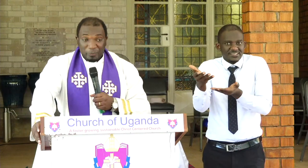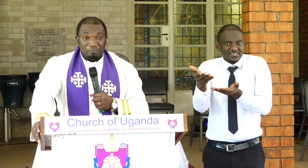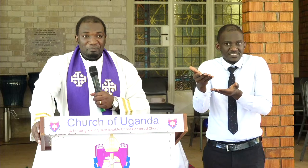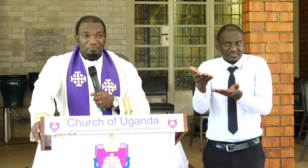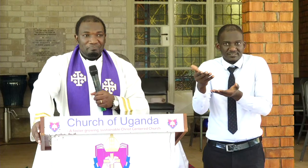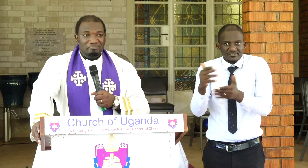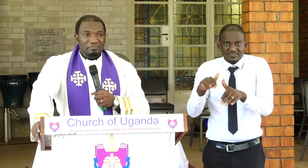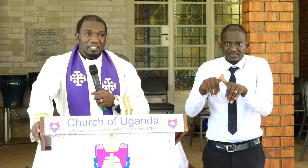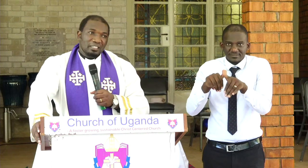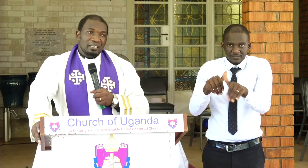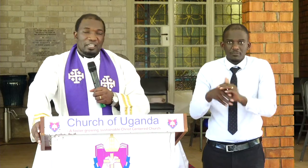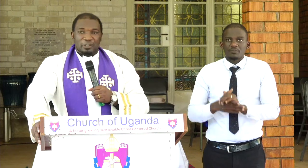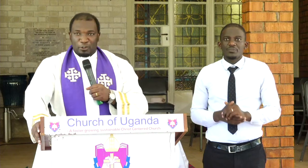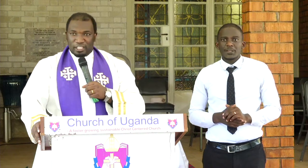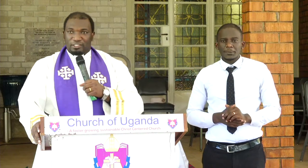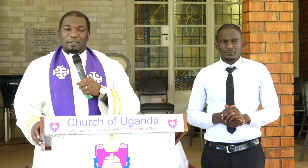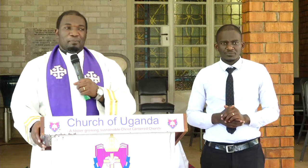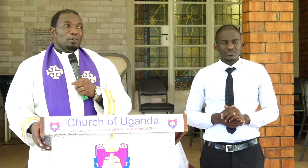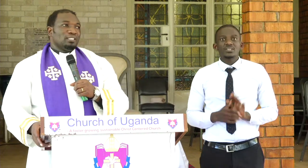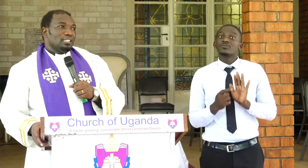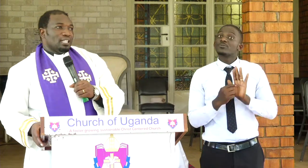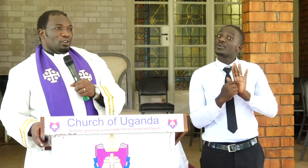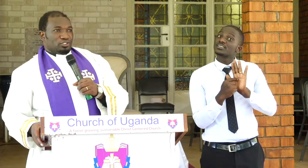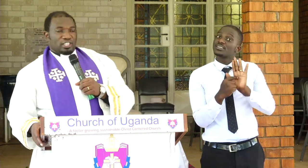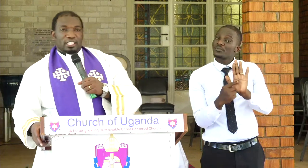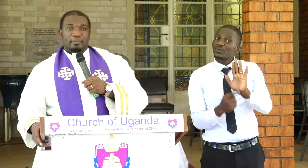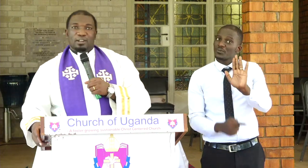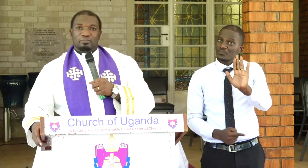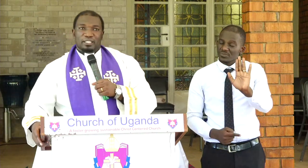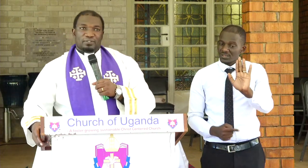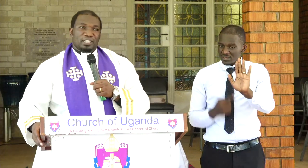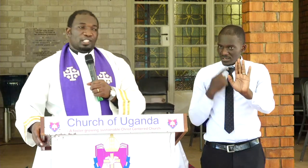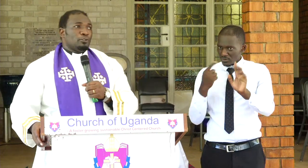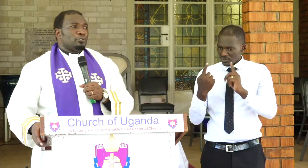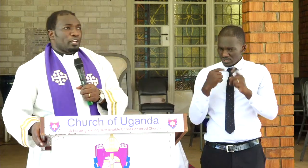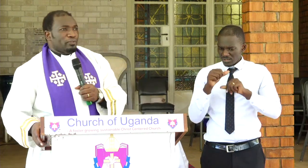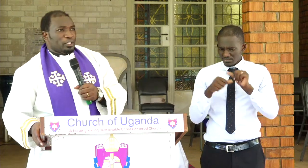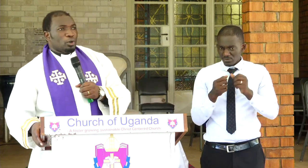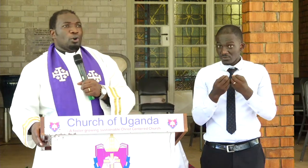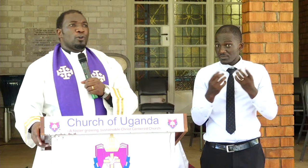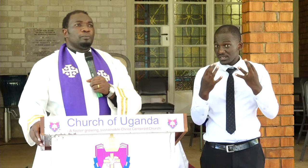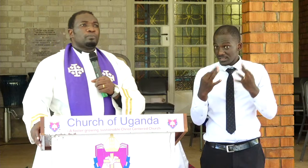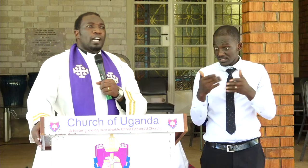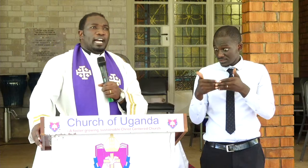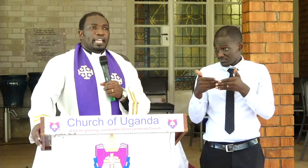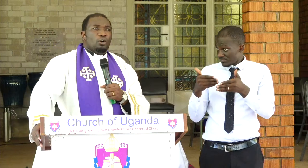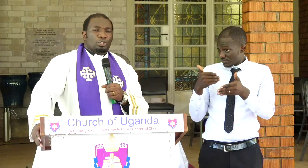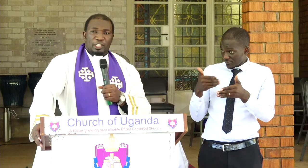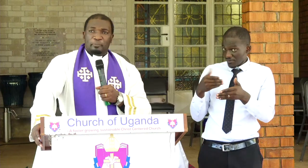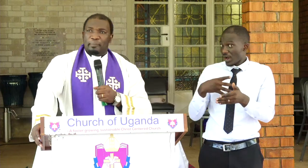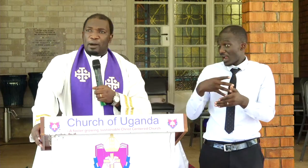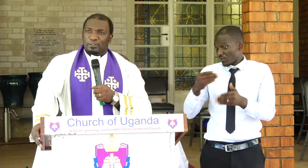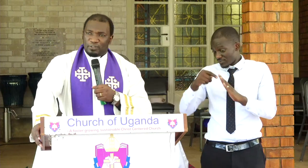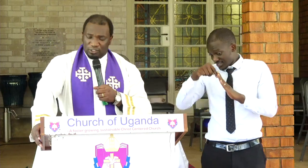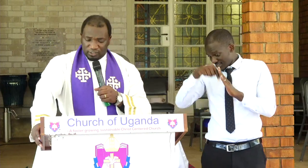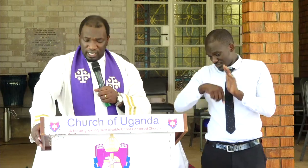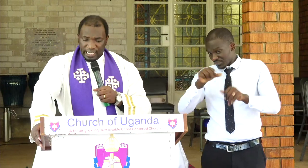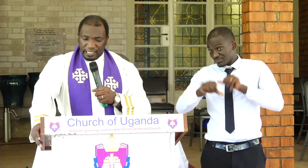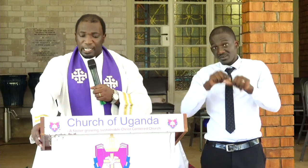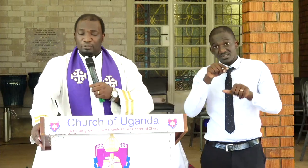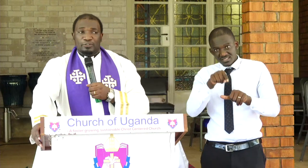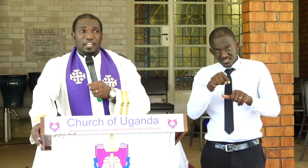to. For example, I was thinking about many things before I even go higher or deep about